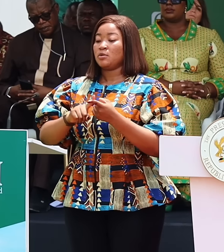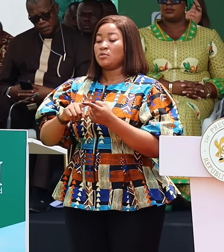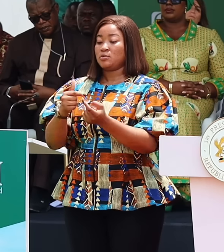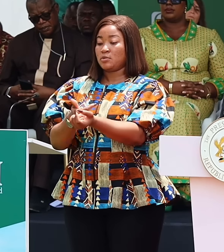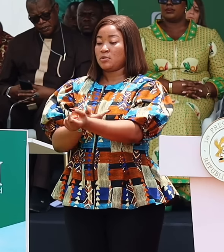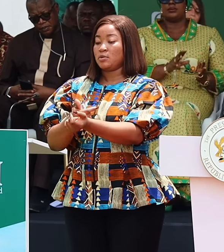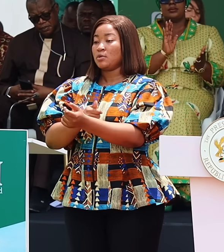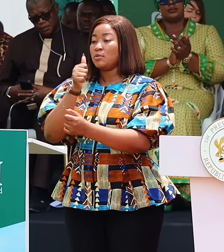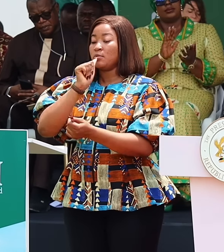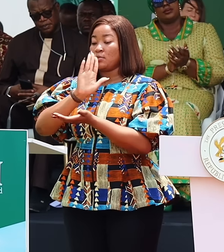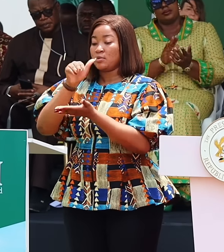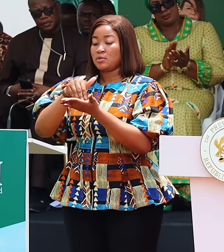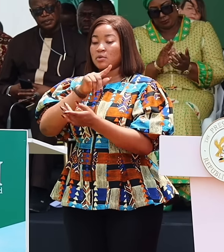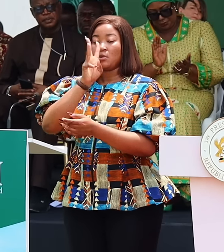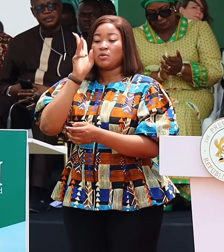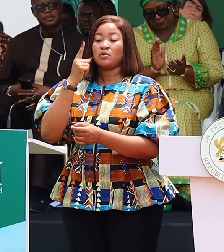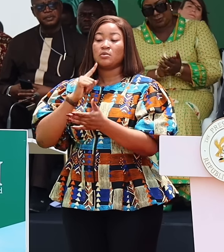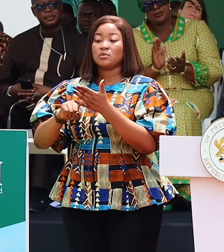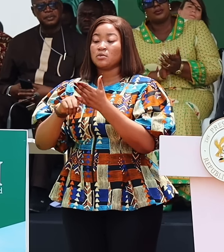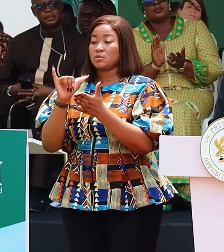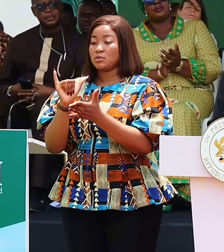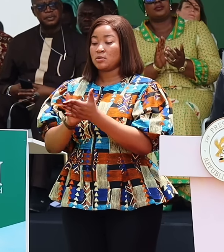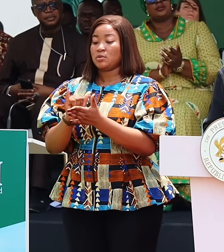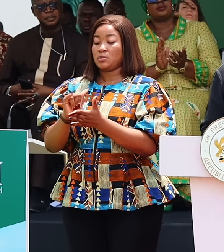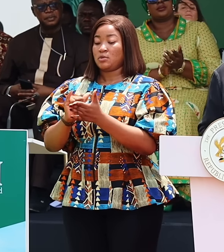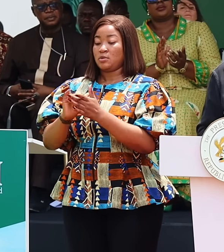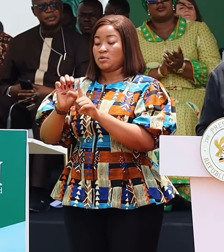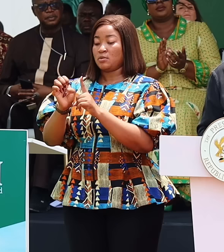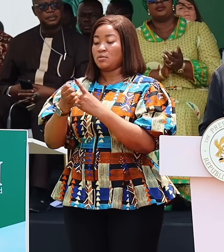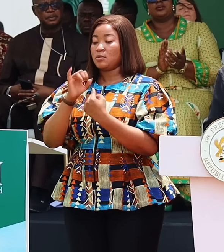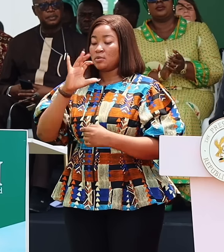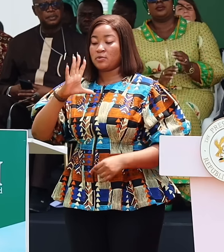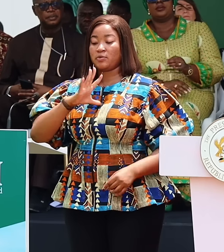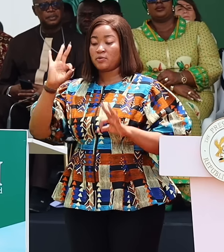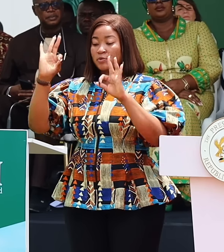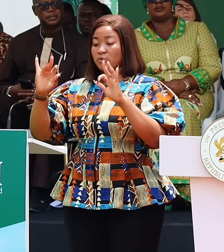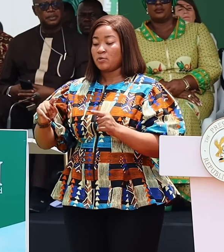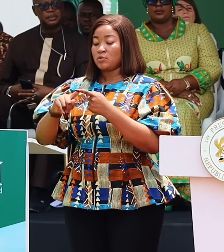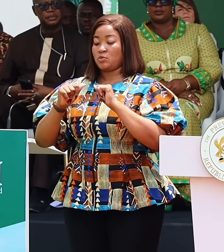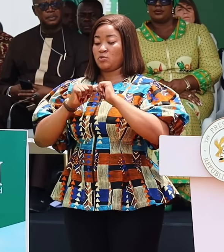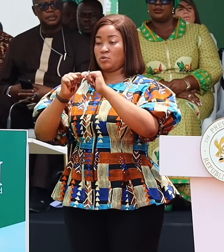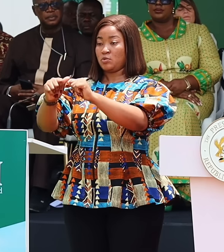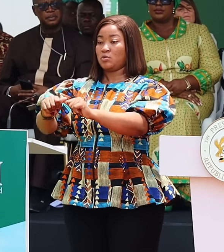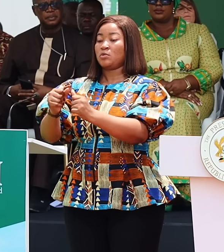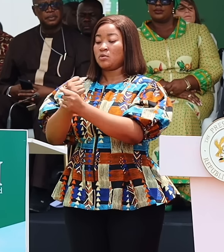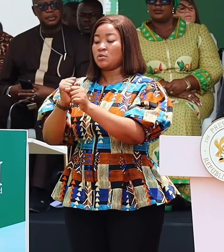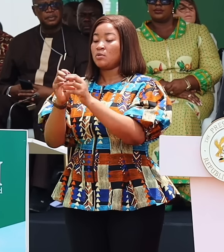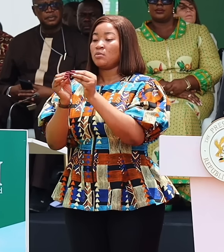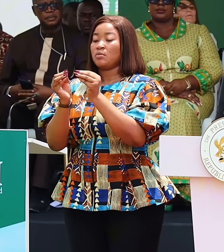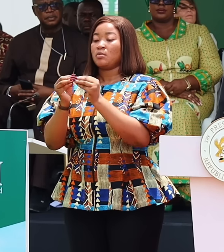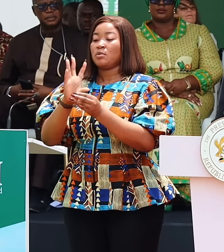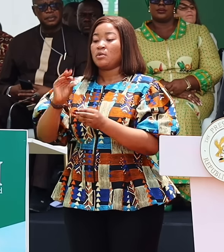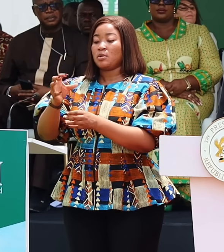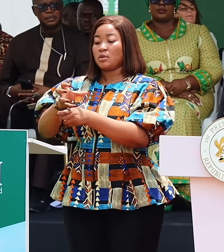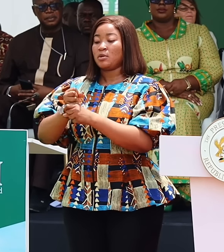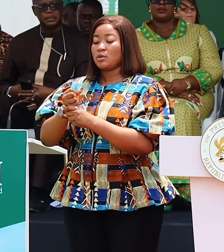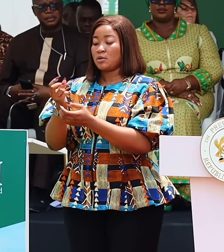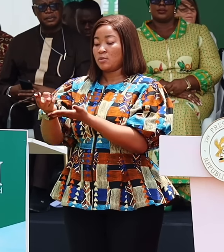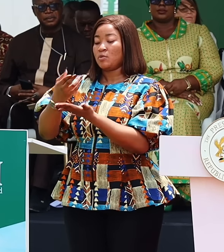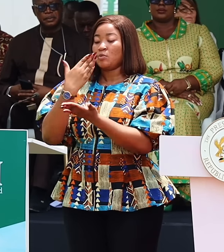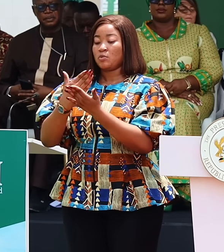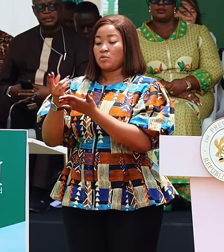private sector. I'll make sure that the environment is conducive for you to continue to invest and make a handsome